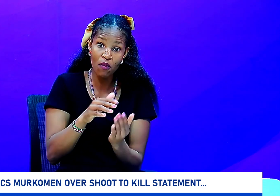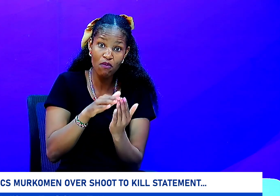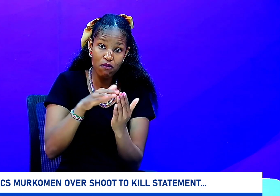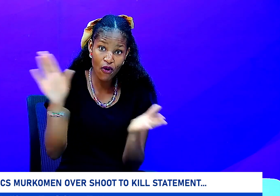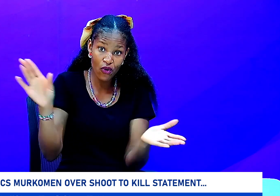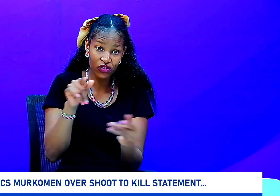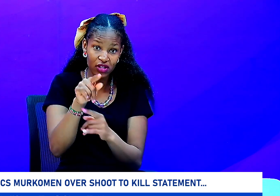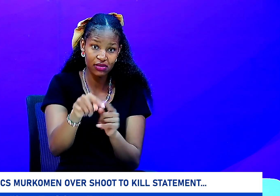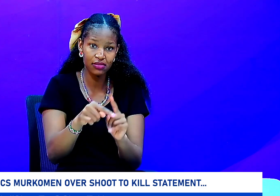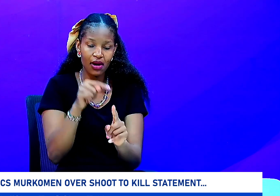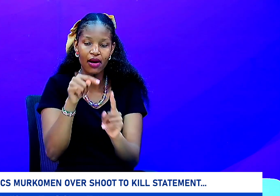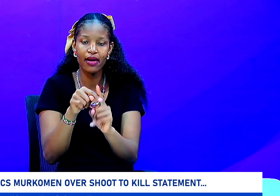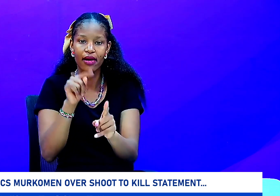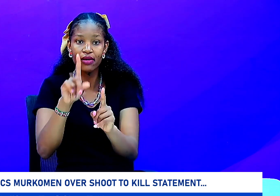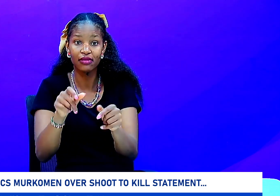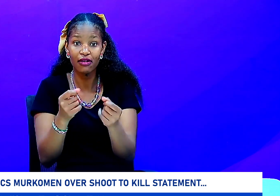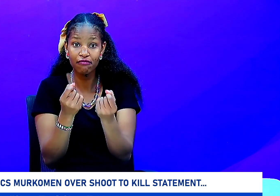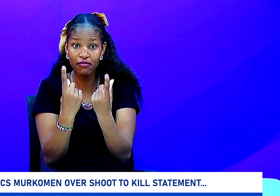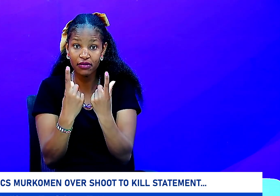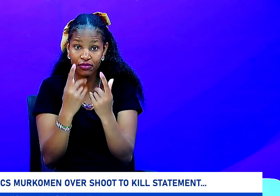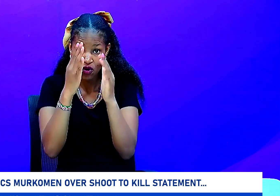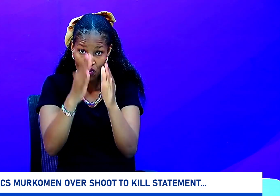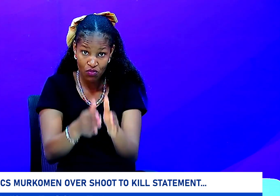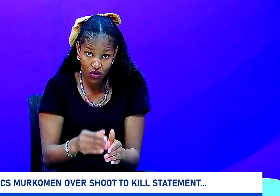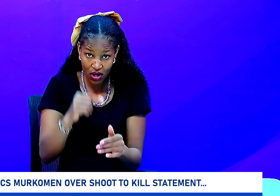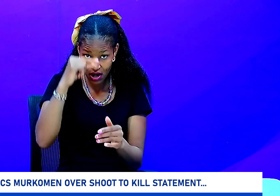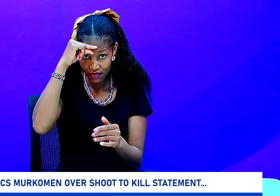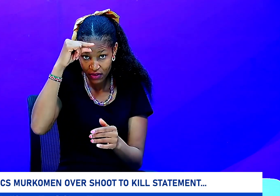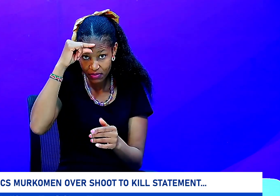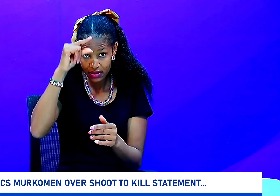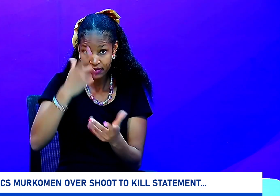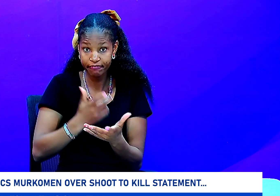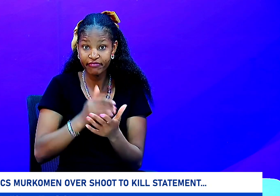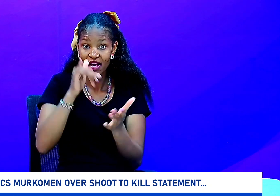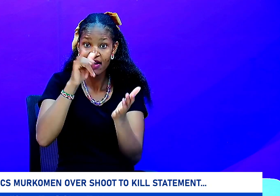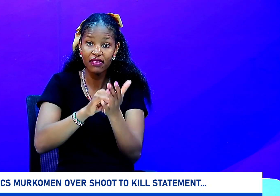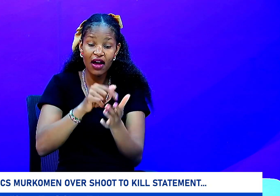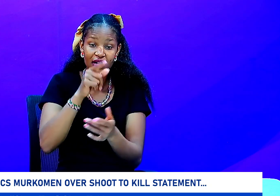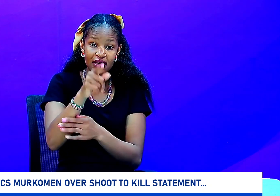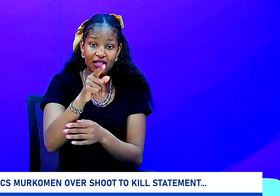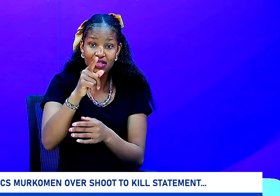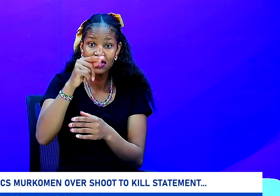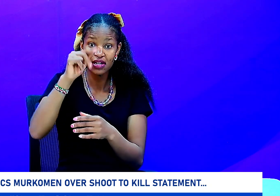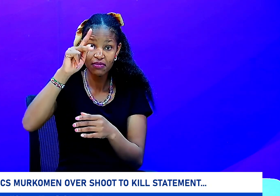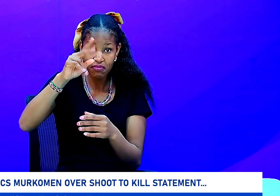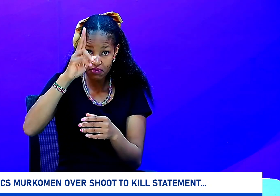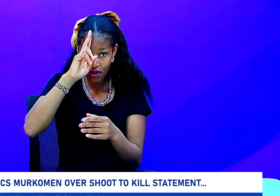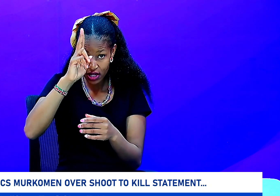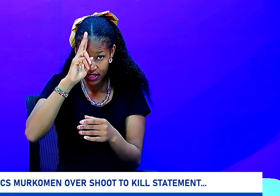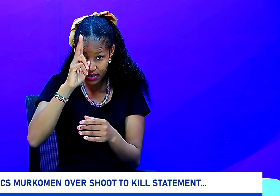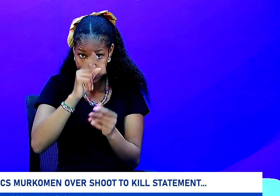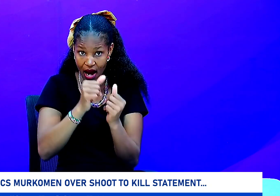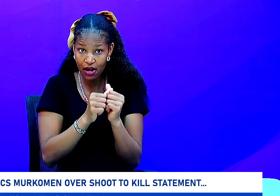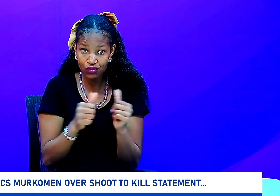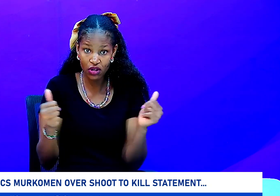more judicial killings, even as Murkomen clarifies that police are well